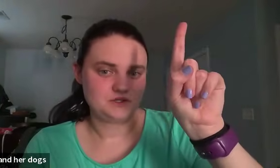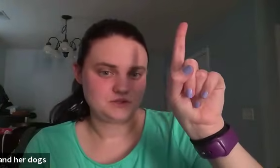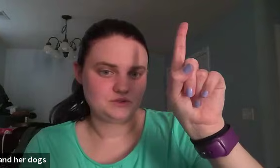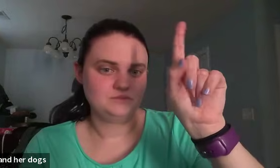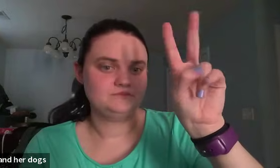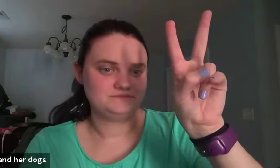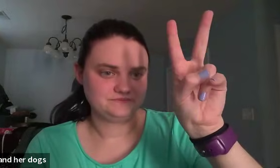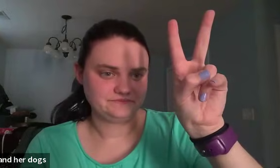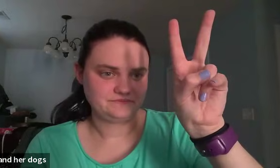2,